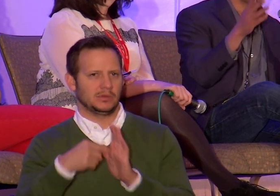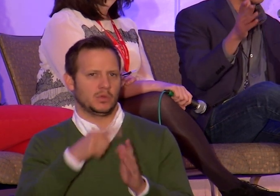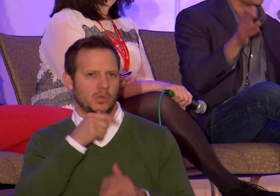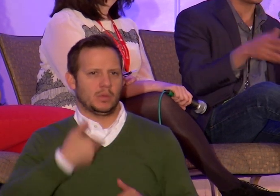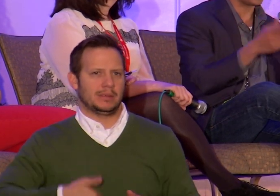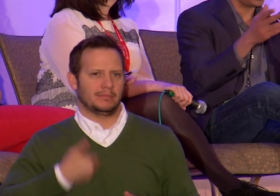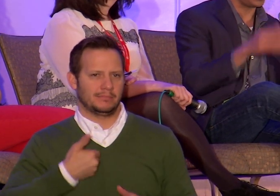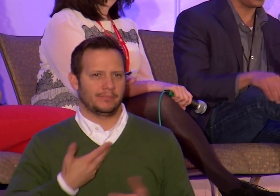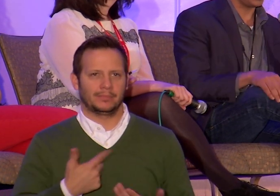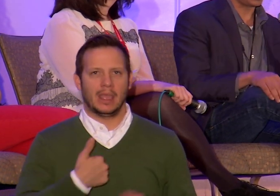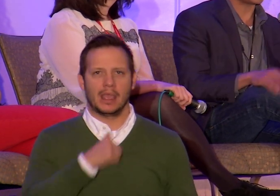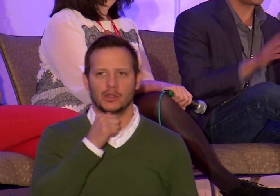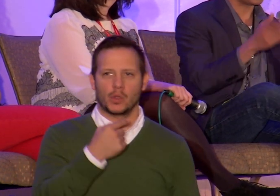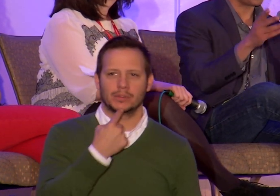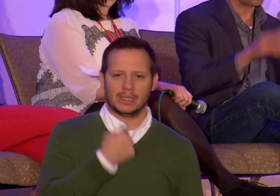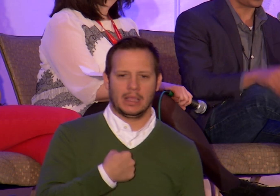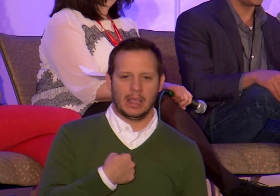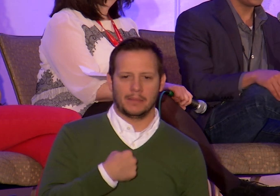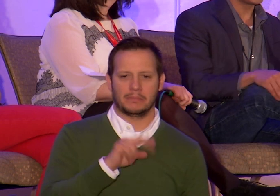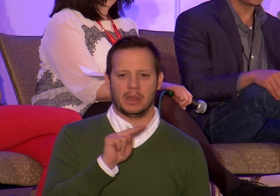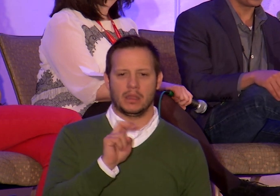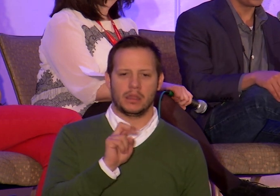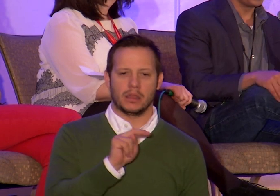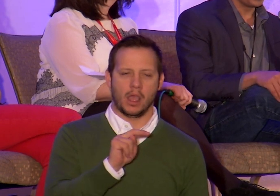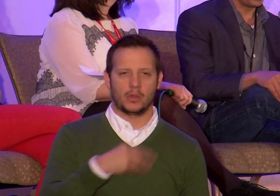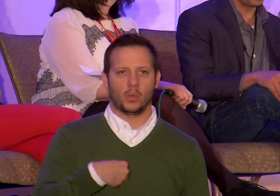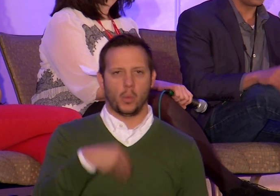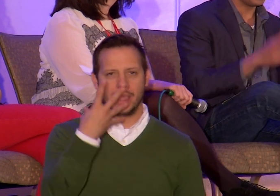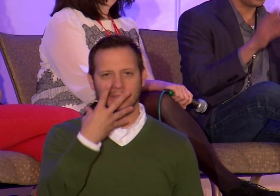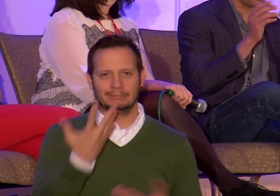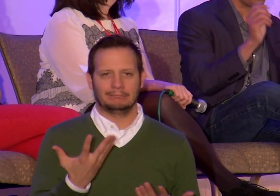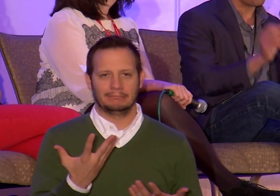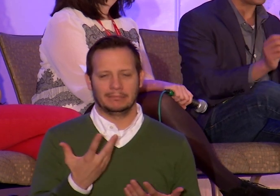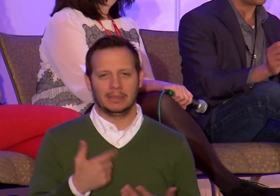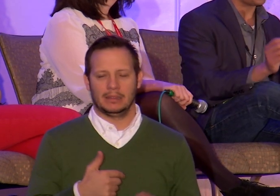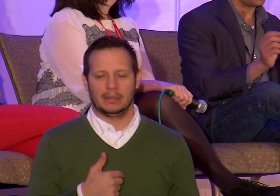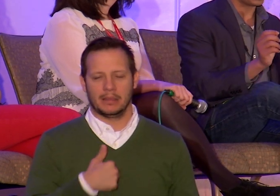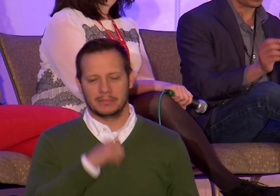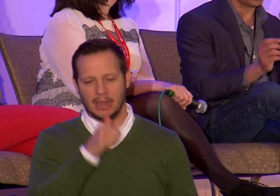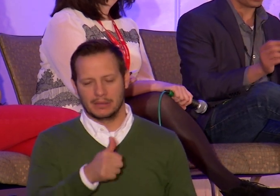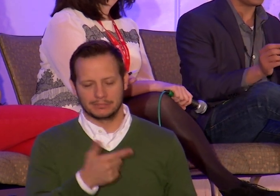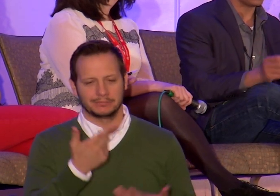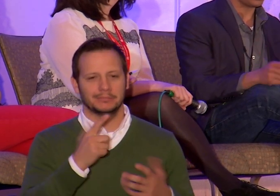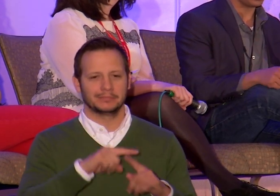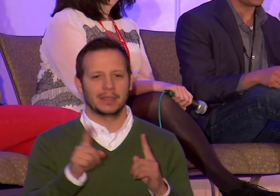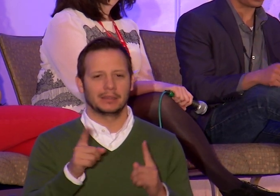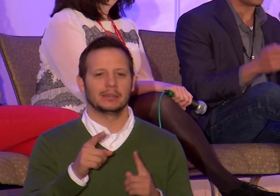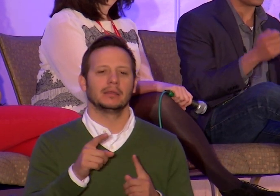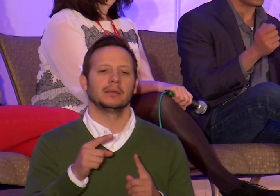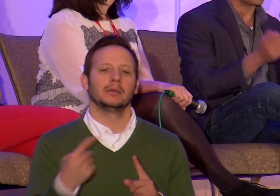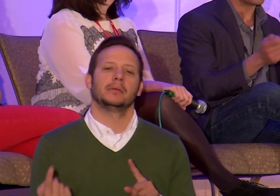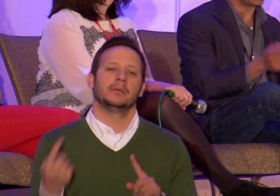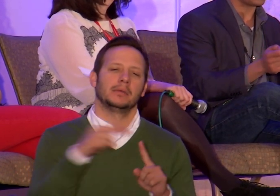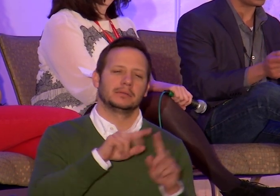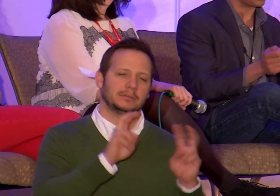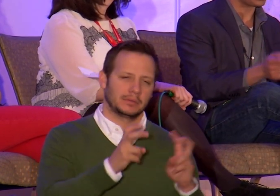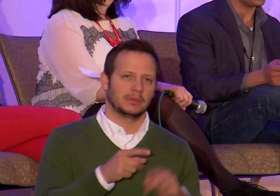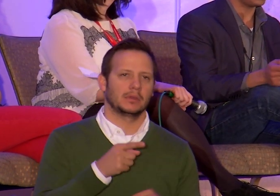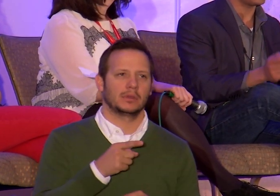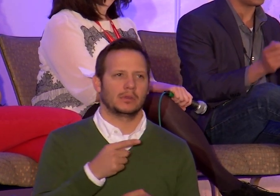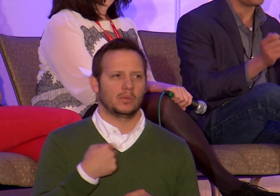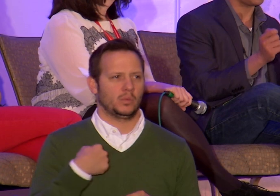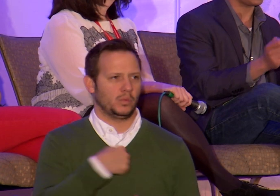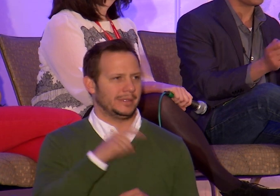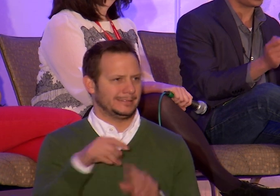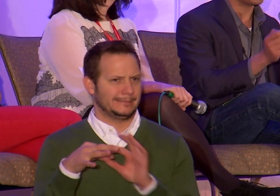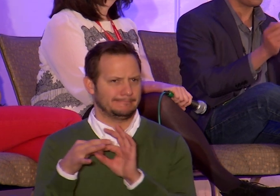myself non-white, I consider myself brown. So, back to the topic, I do think that there is solidarity that is